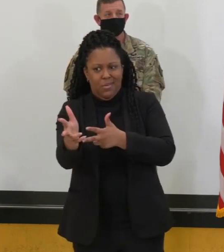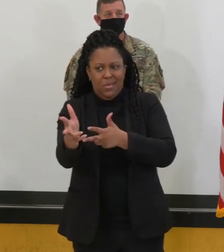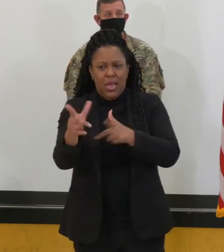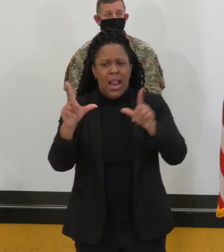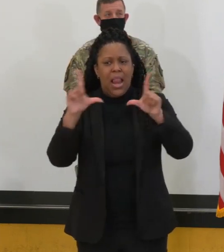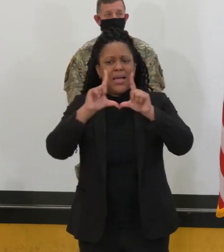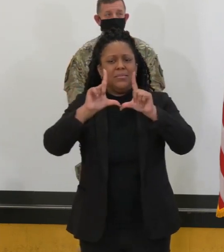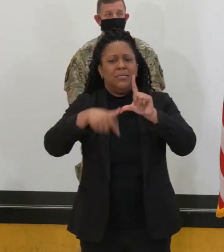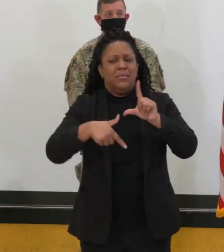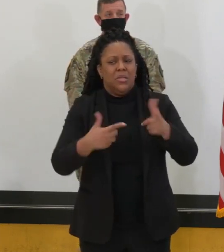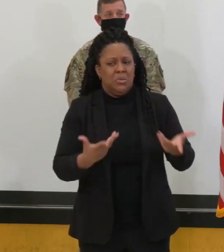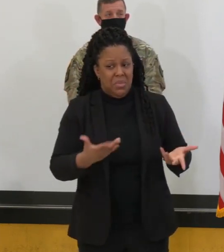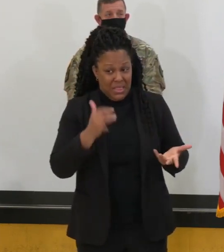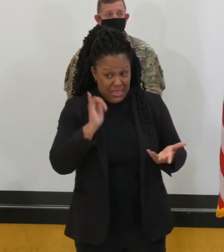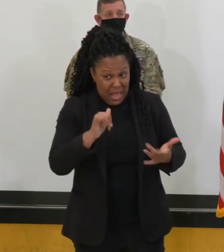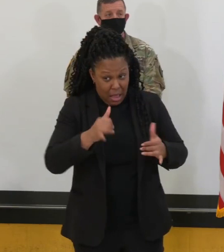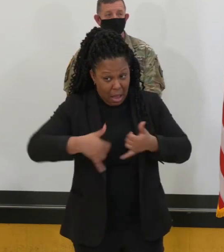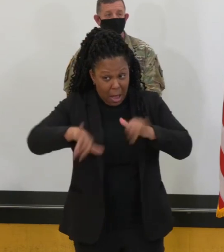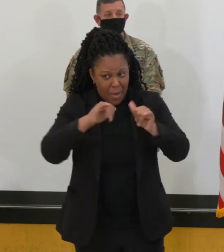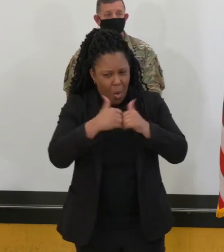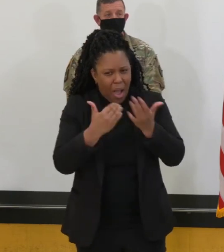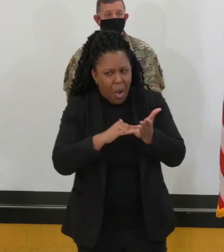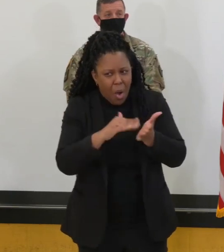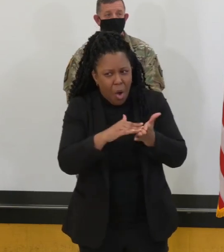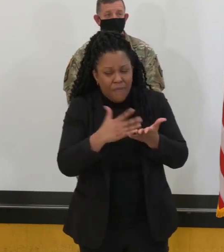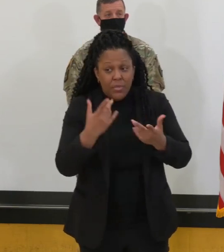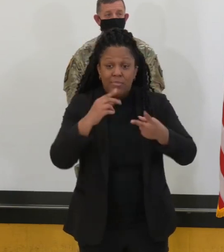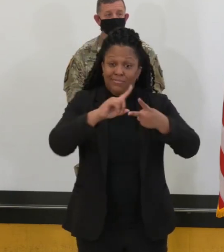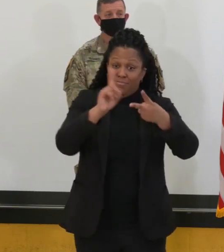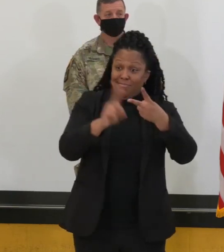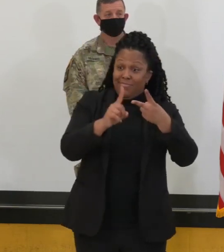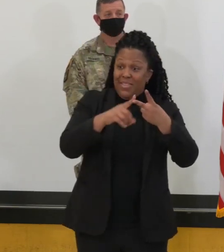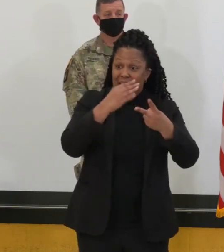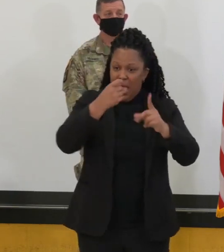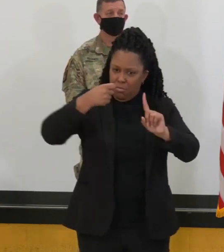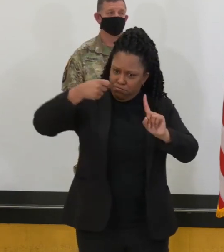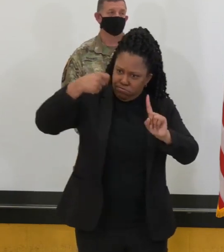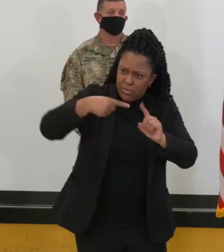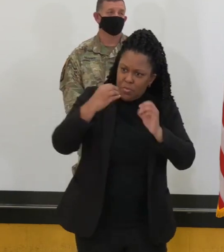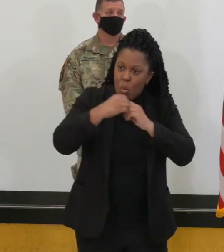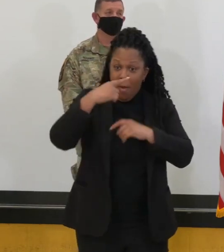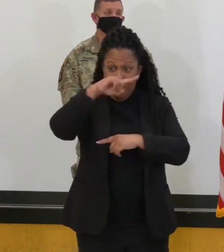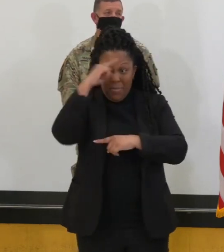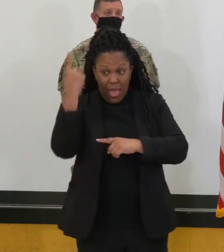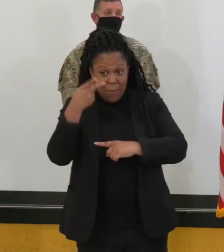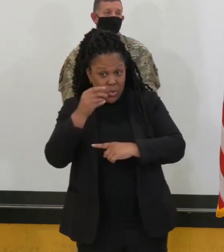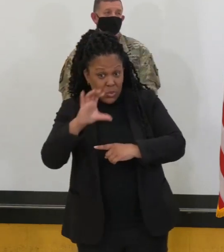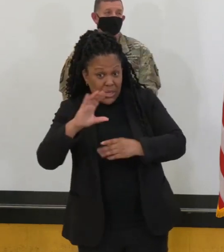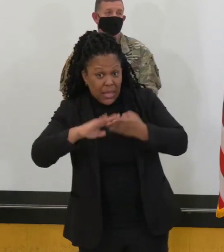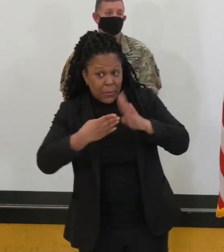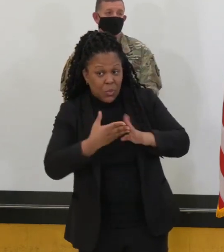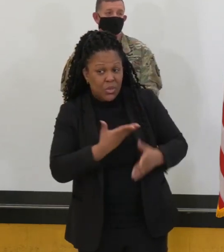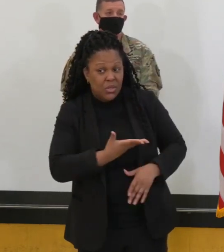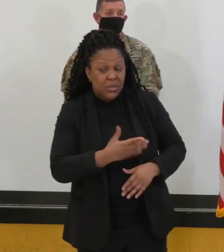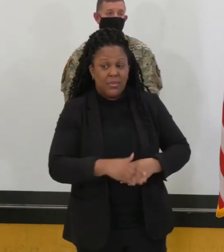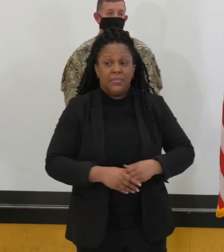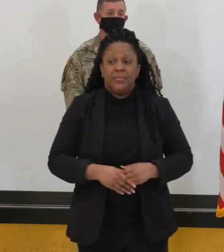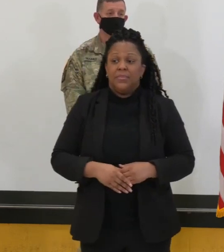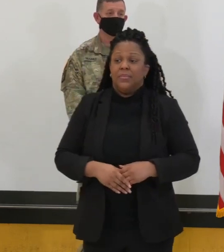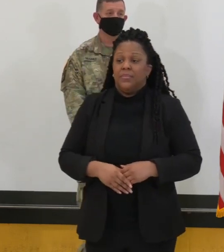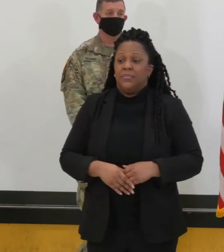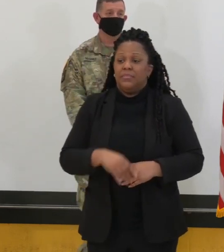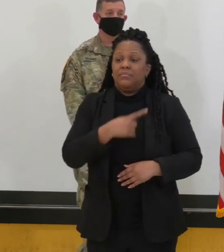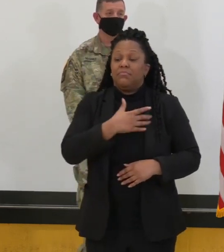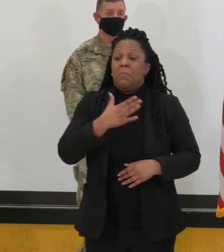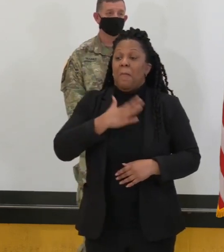that a common reason to stop anyone, black, white, Hispanic? So the question is, how common are our expired plate stops? And I would say, from my personal experience, they